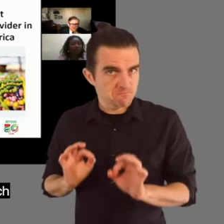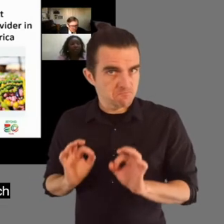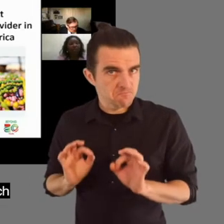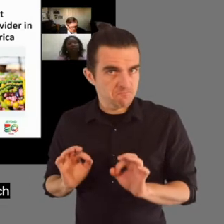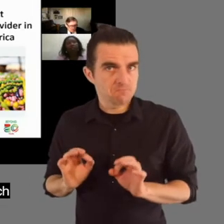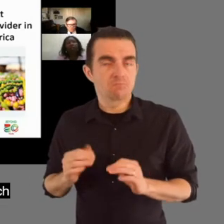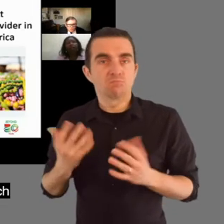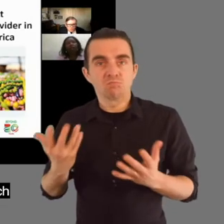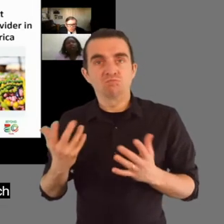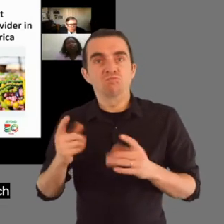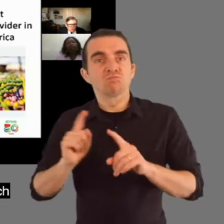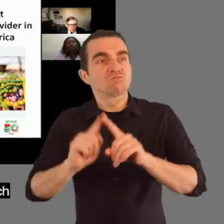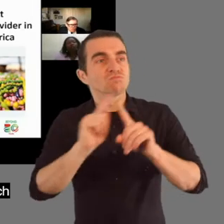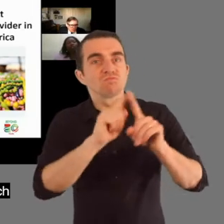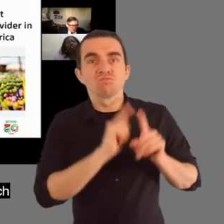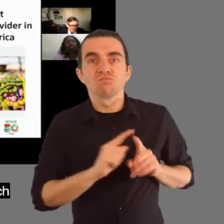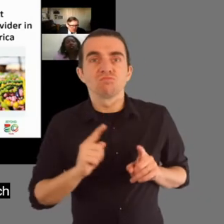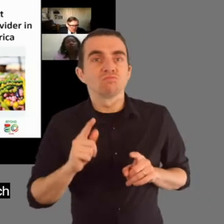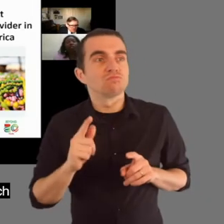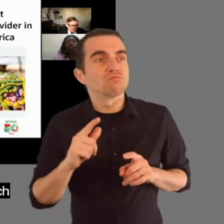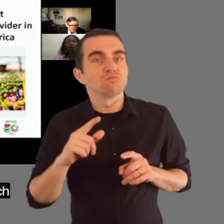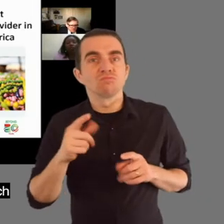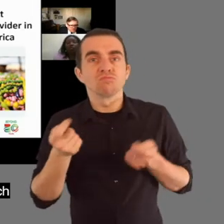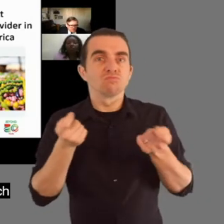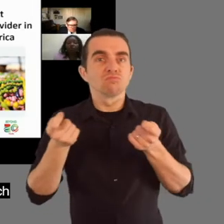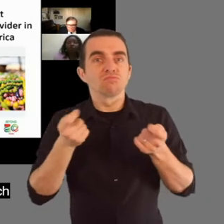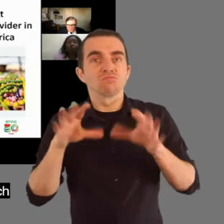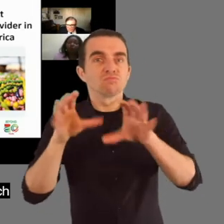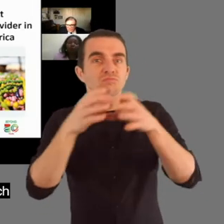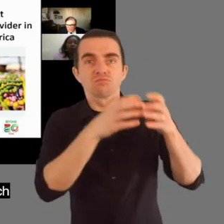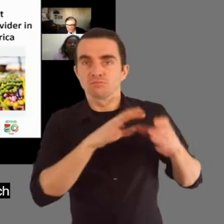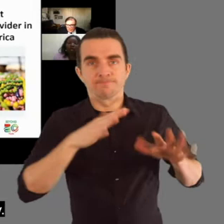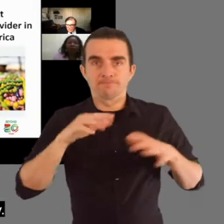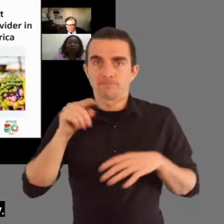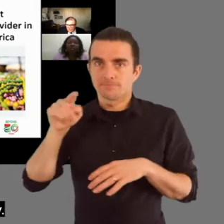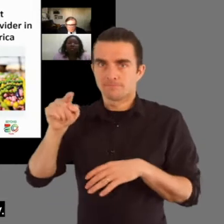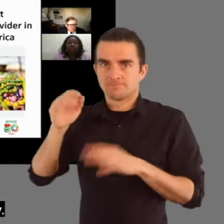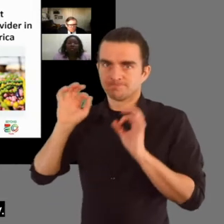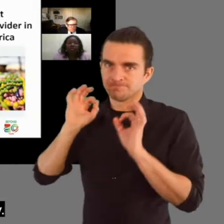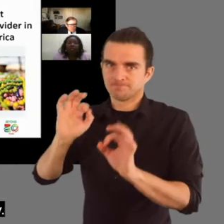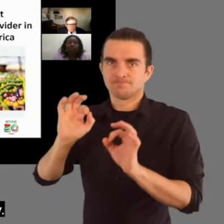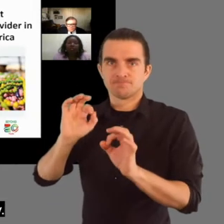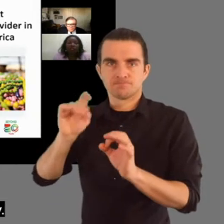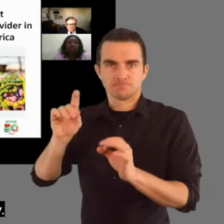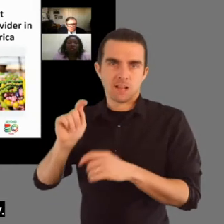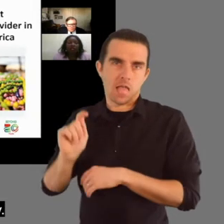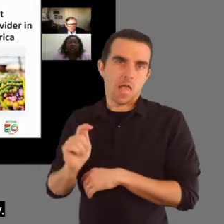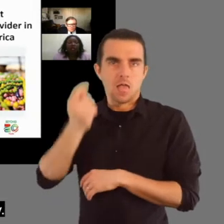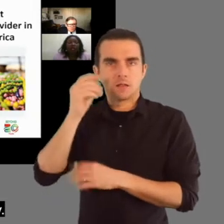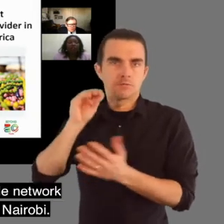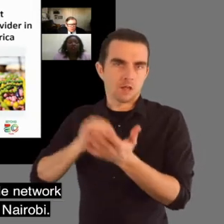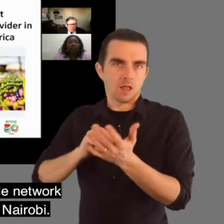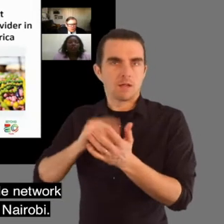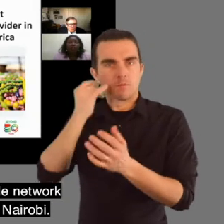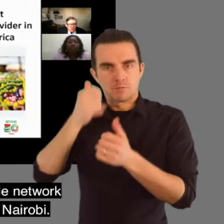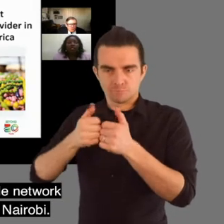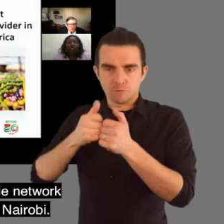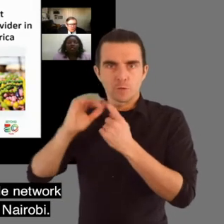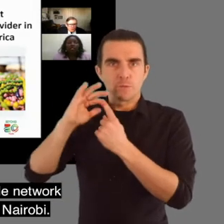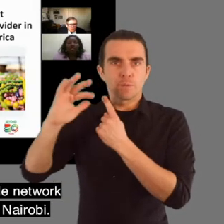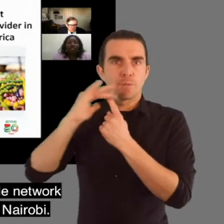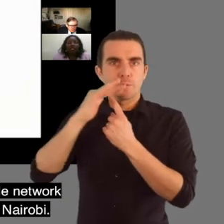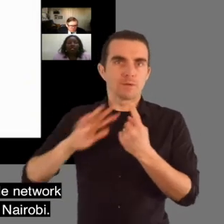2021, which is a good threshold compared to other companies in this country. Safaricom